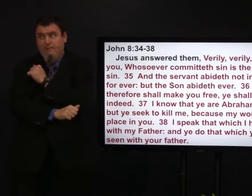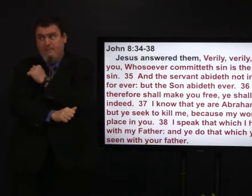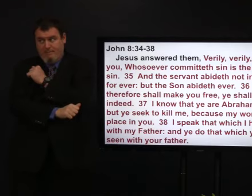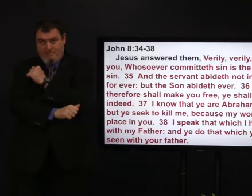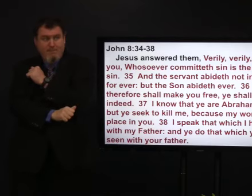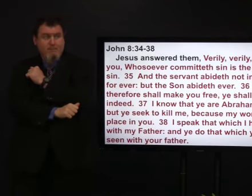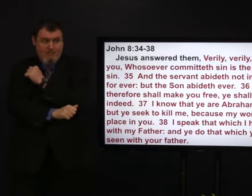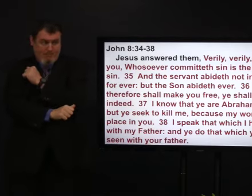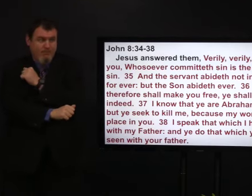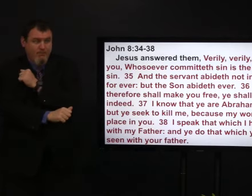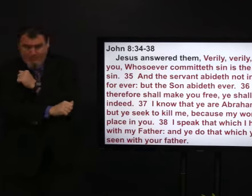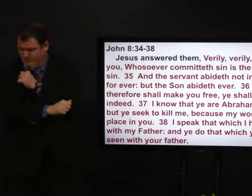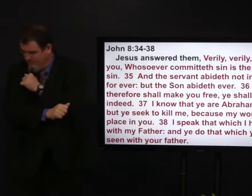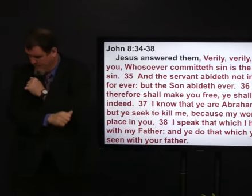Abraham.